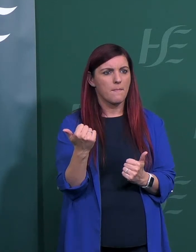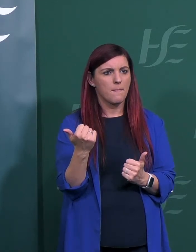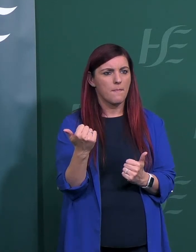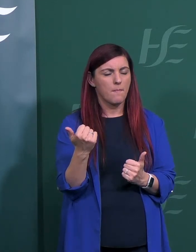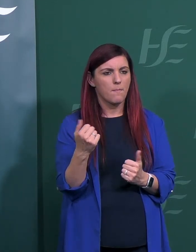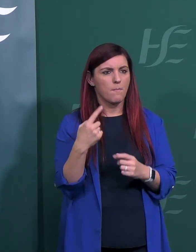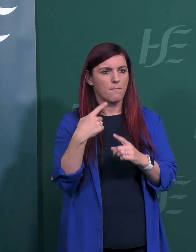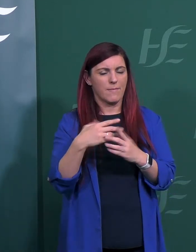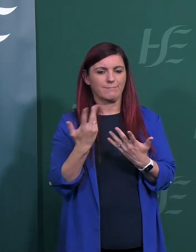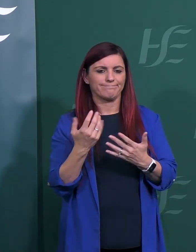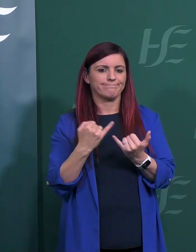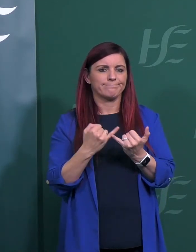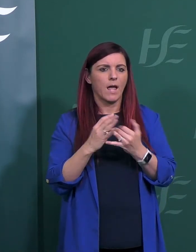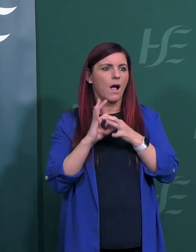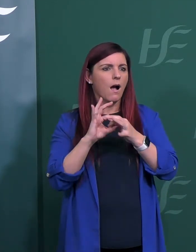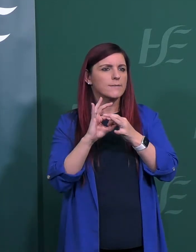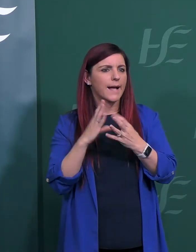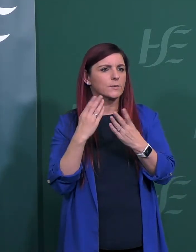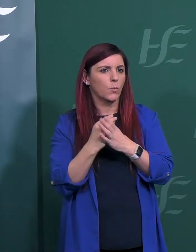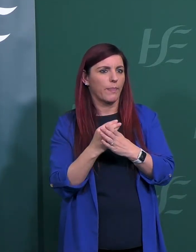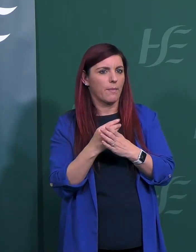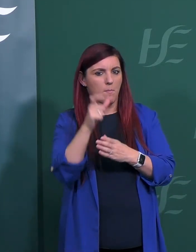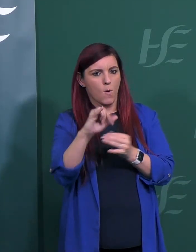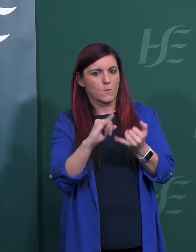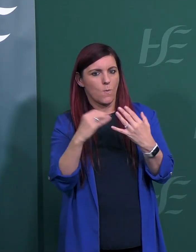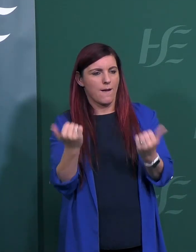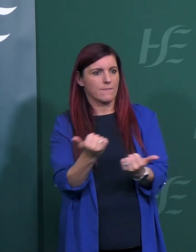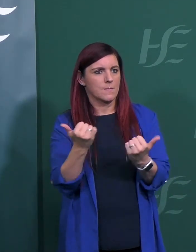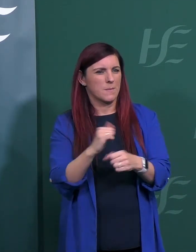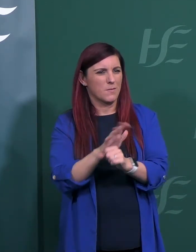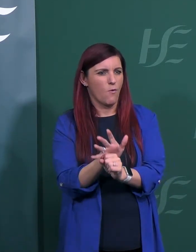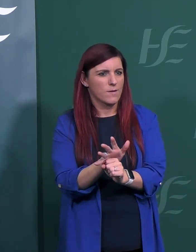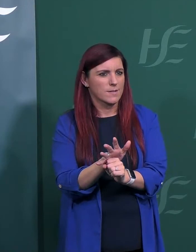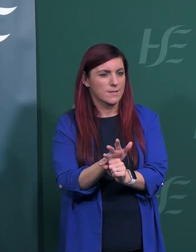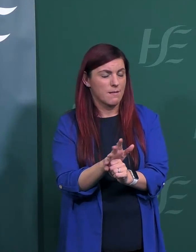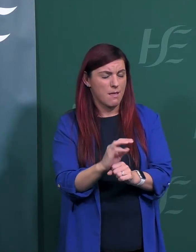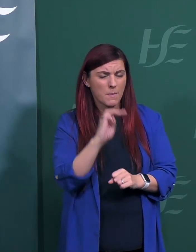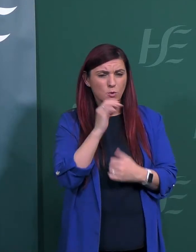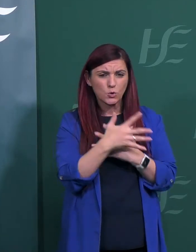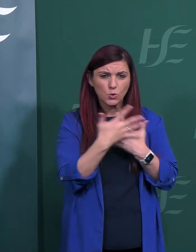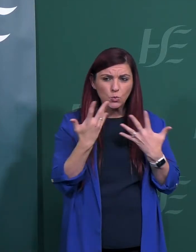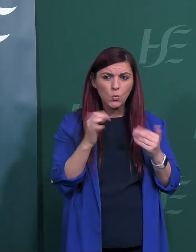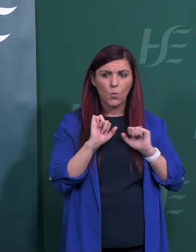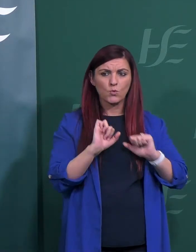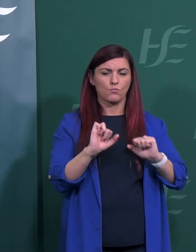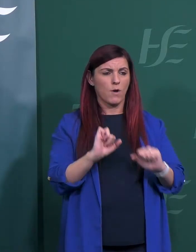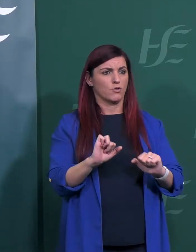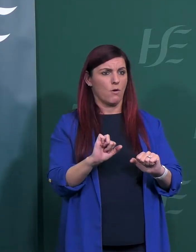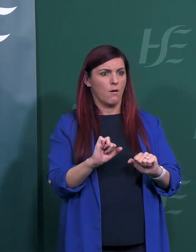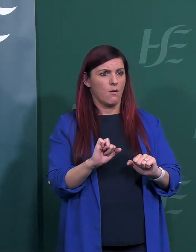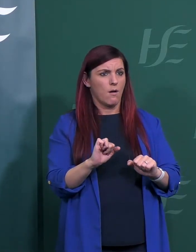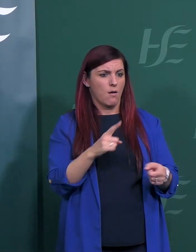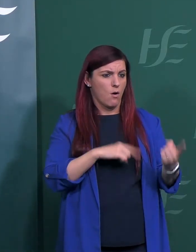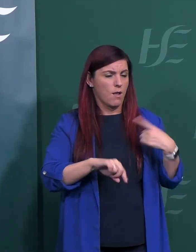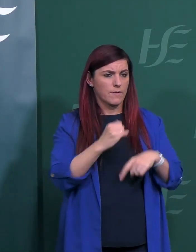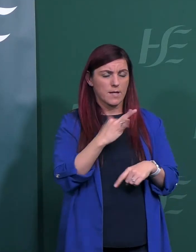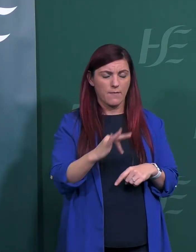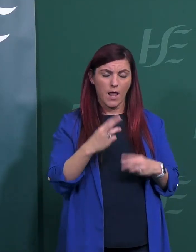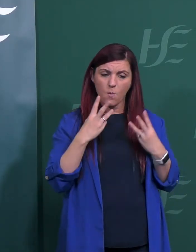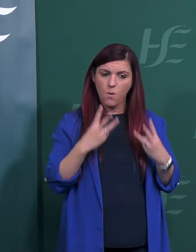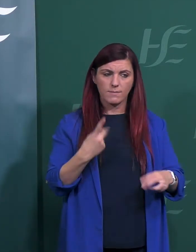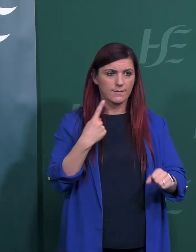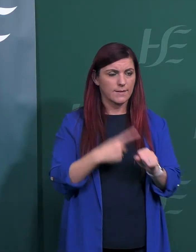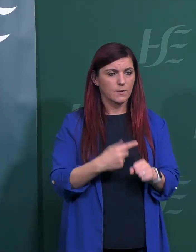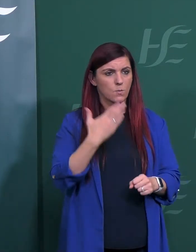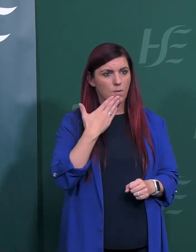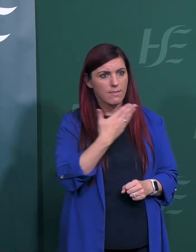cases. And that is putting a huge pressure on our staff. And I do want to take the opportunity again to thank all of our